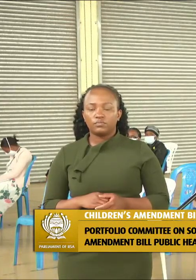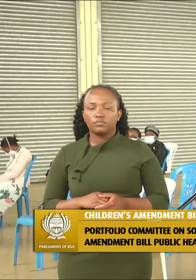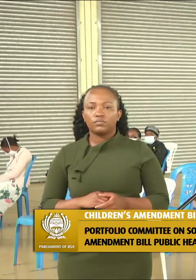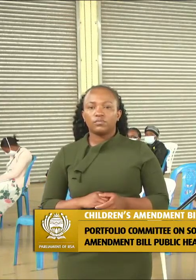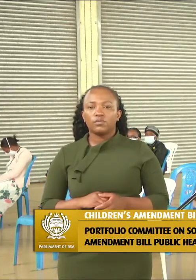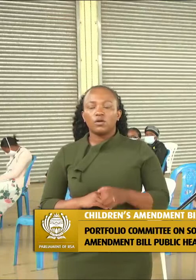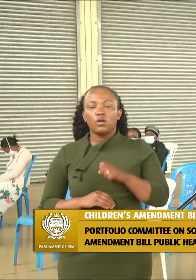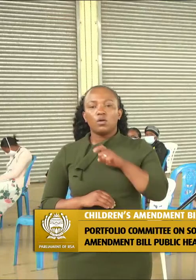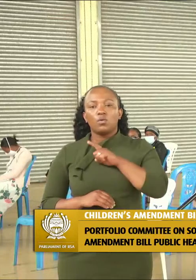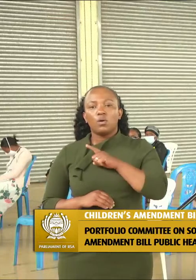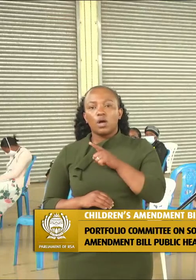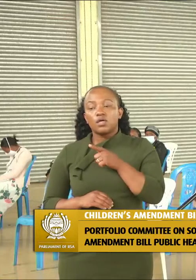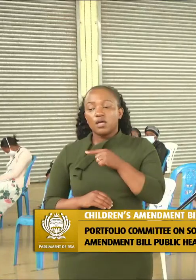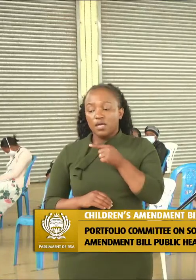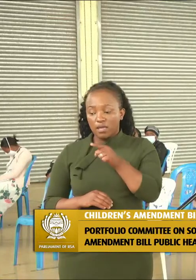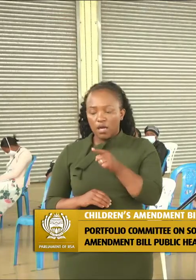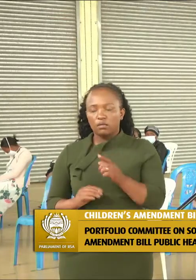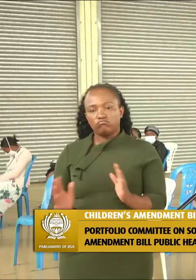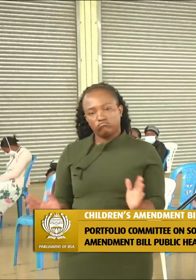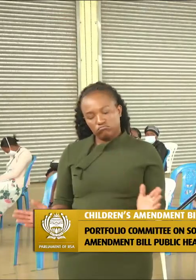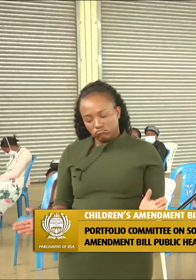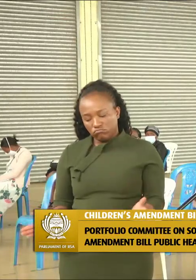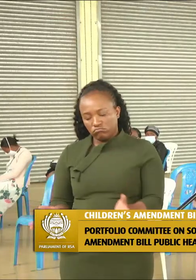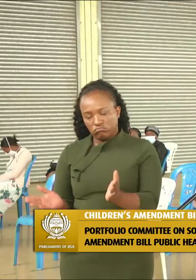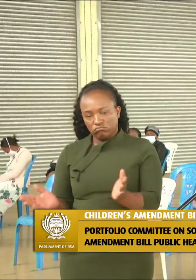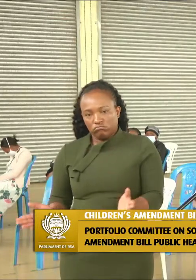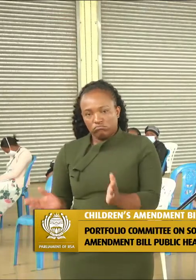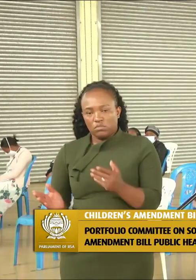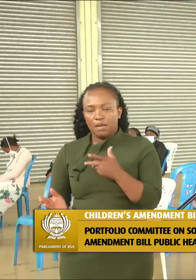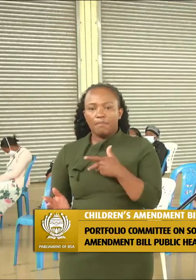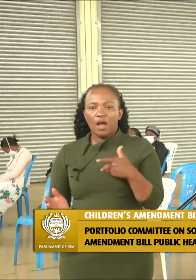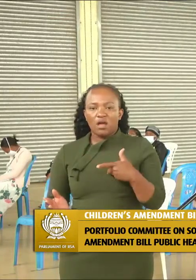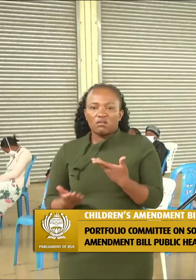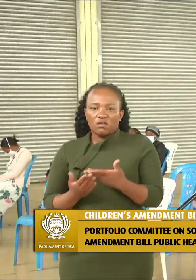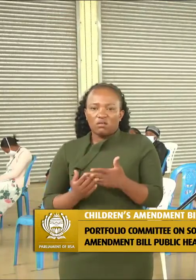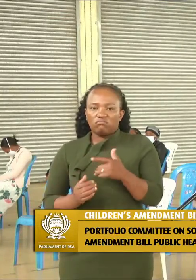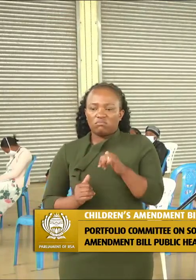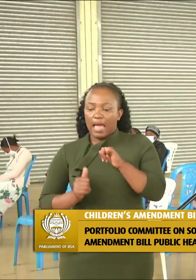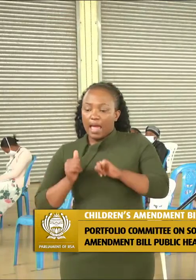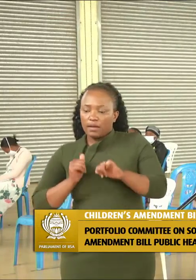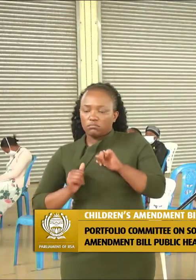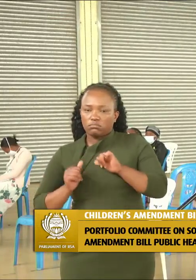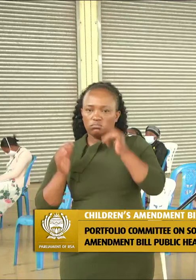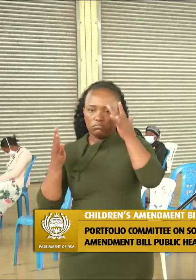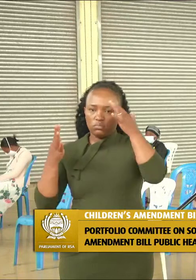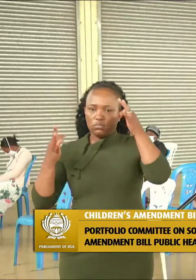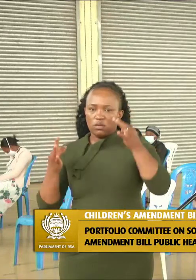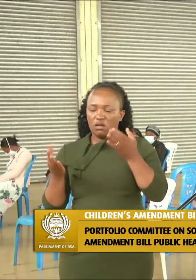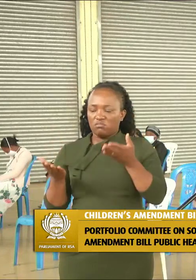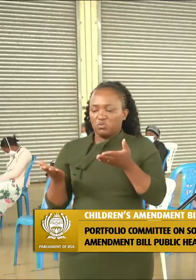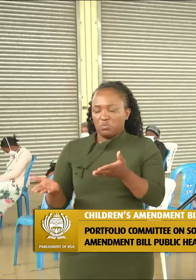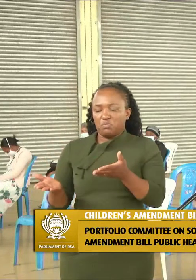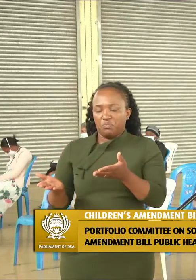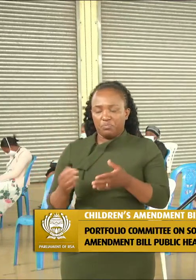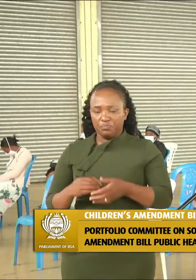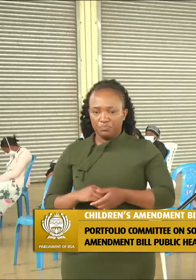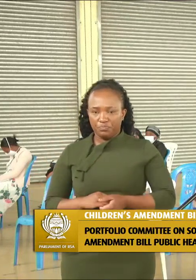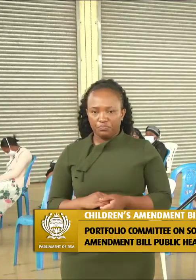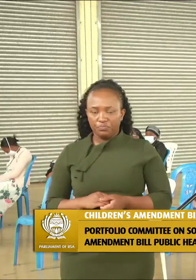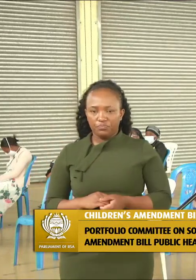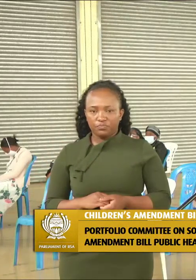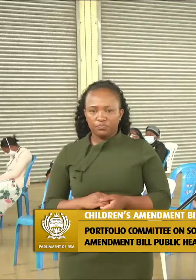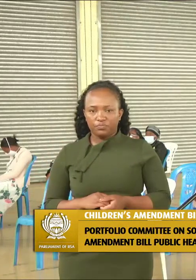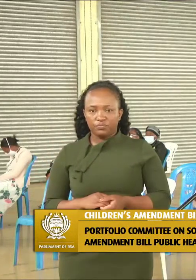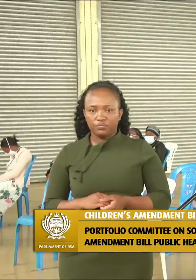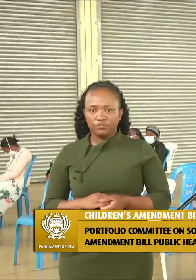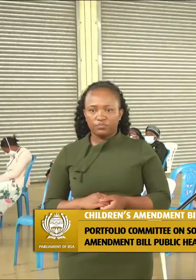to act in these vengeful manners. Ngoba manje babonakala kakhulukazi besekela kakhulu omama kulezi indaba.